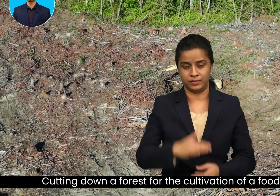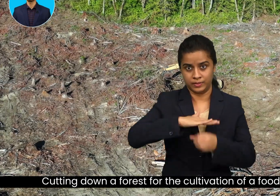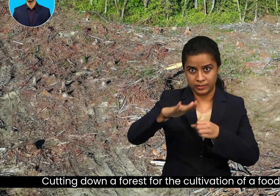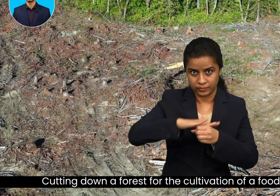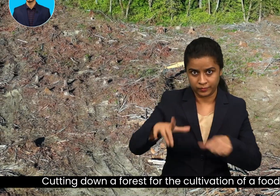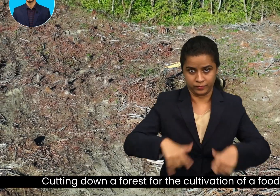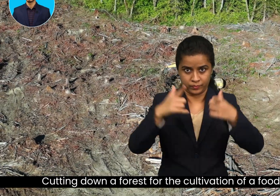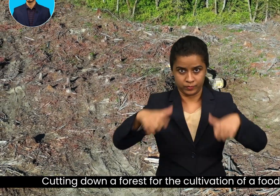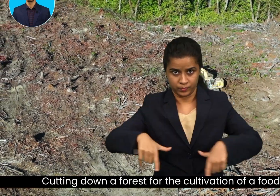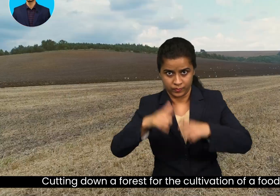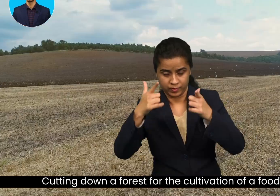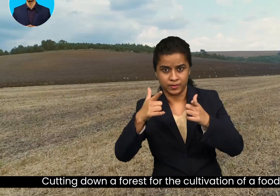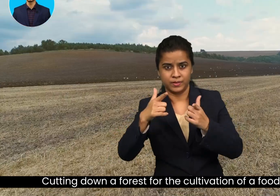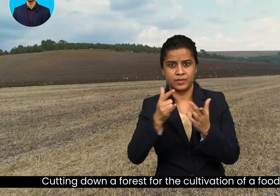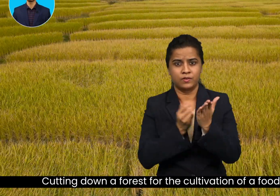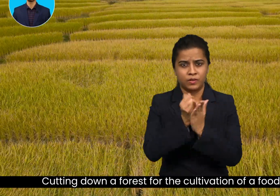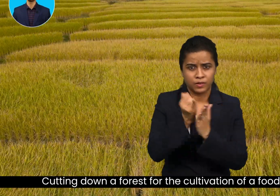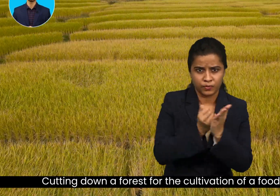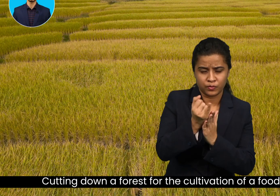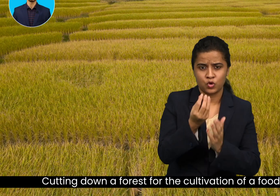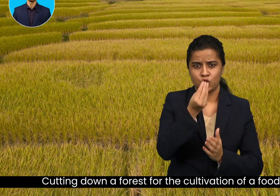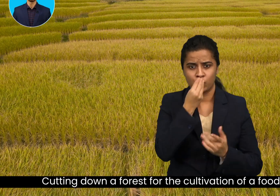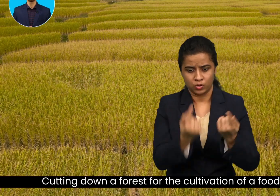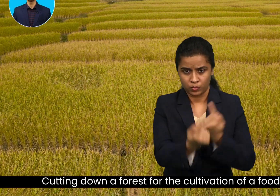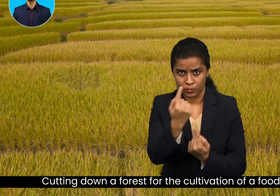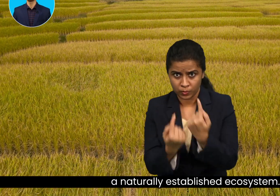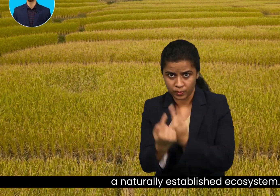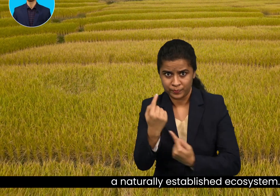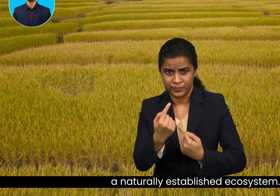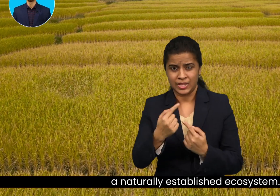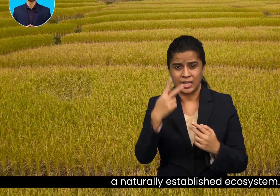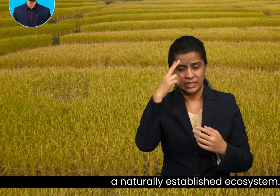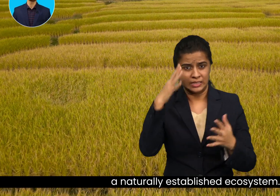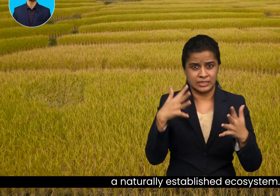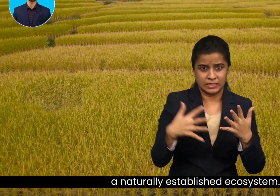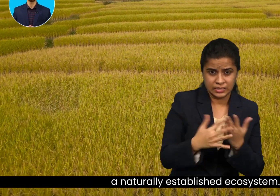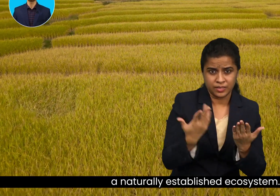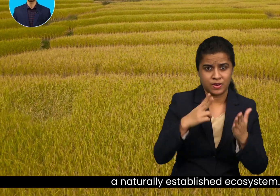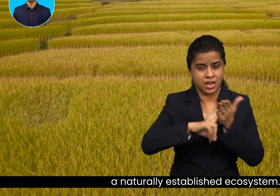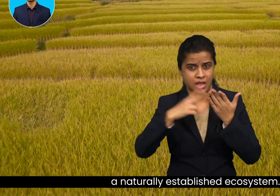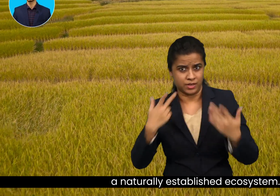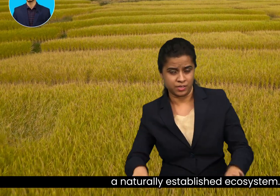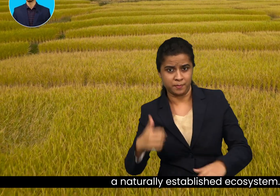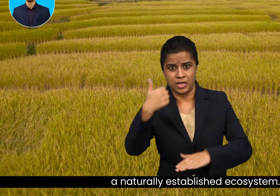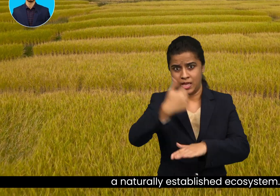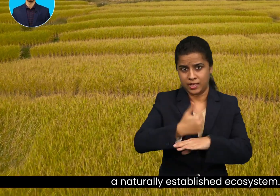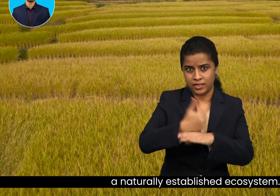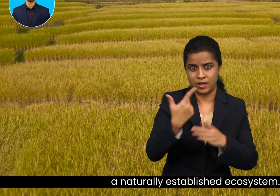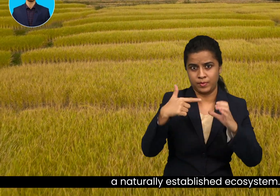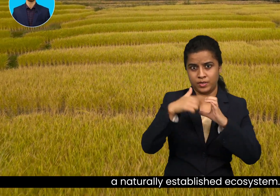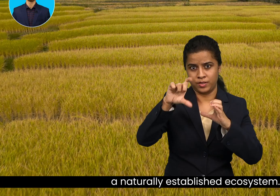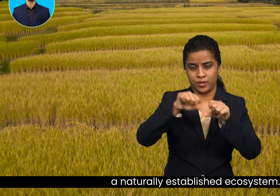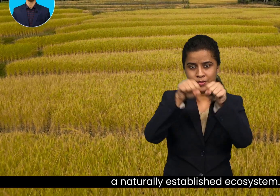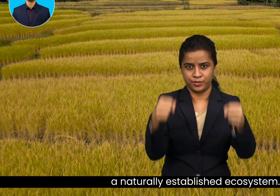Cutting down a forest for the cultivation of a food crop disturbs the naturally established ecosystem.